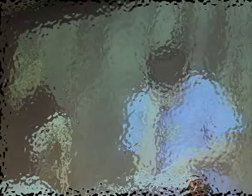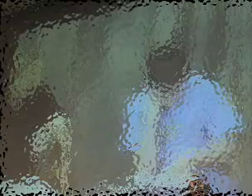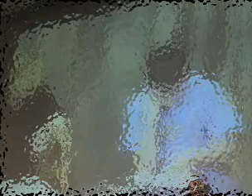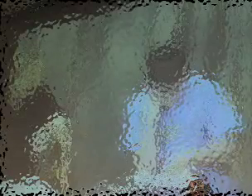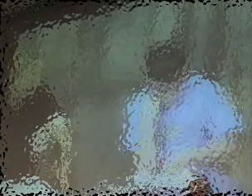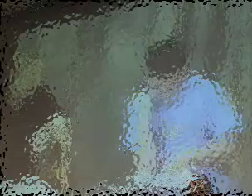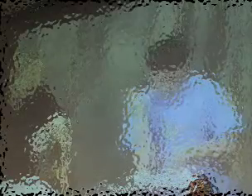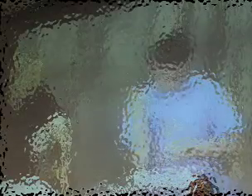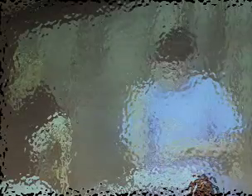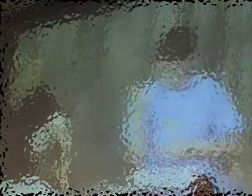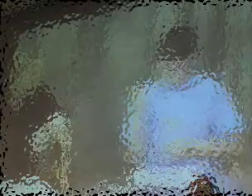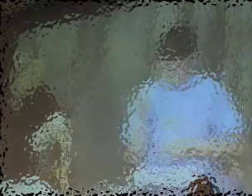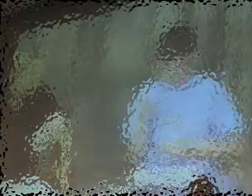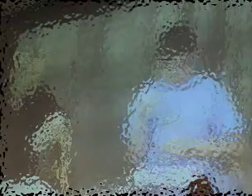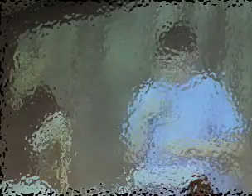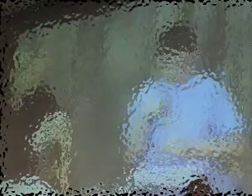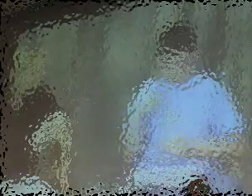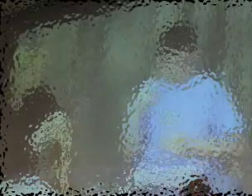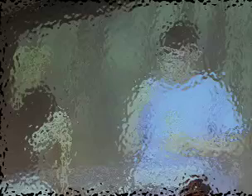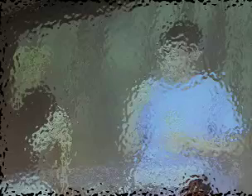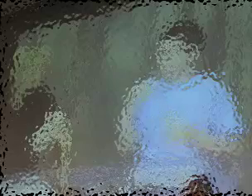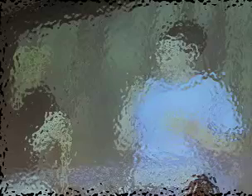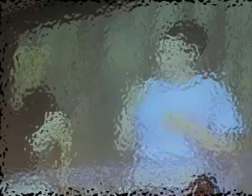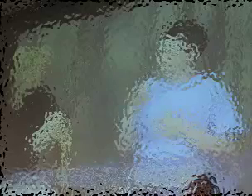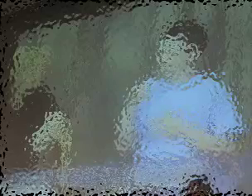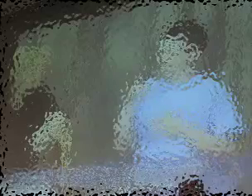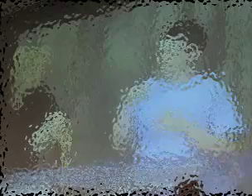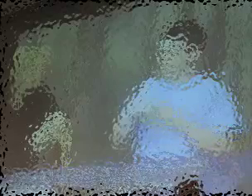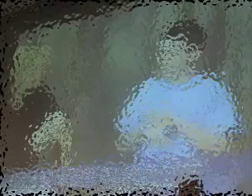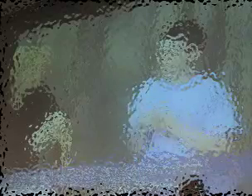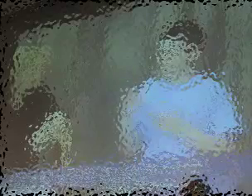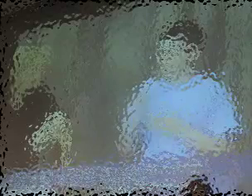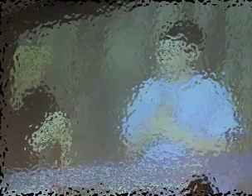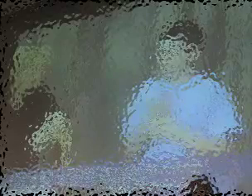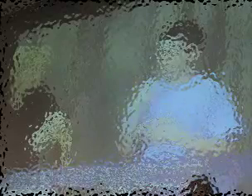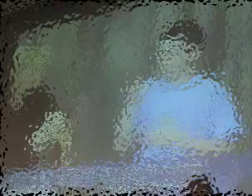But he's not stuck. He's not stuck trying to figure out like he did at the very beginning.